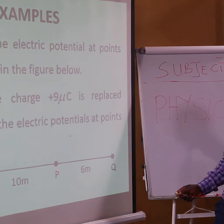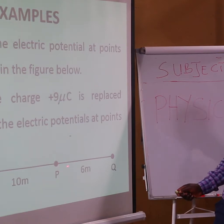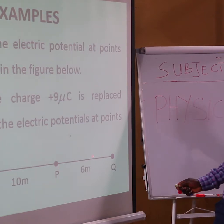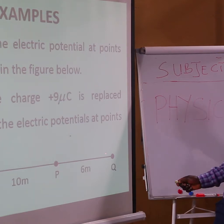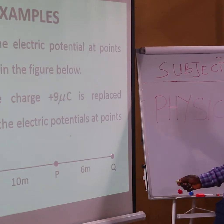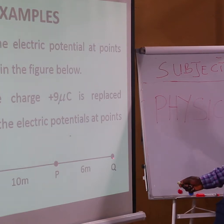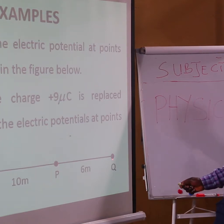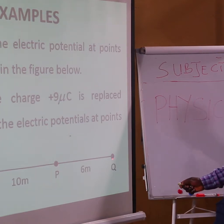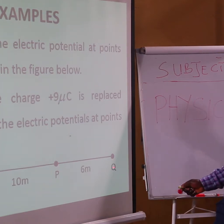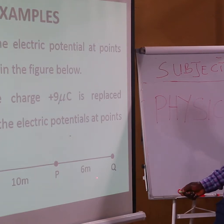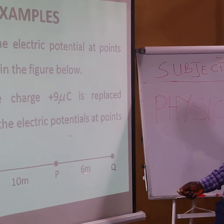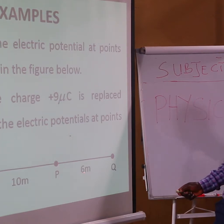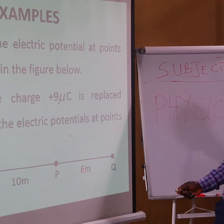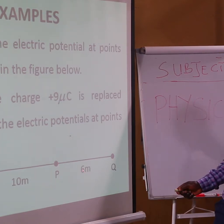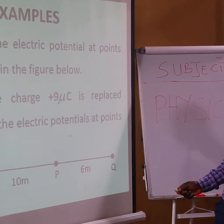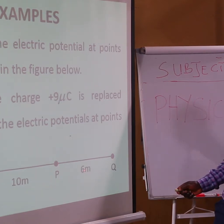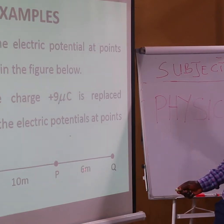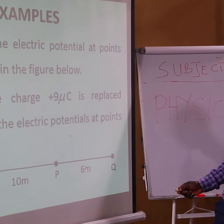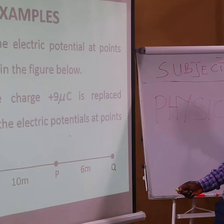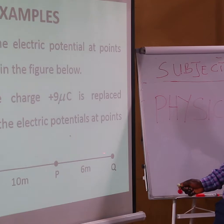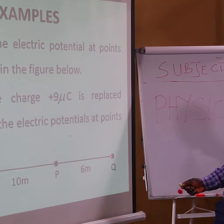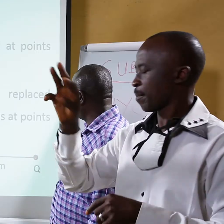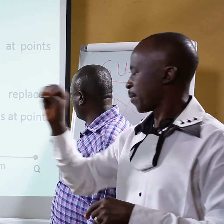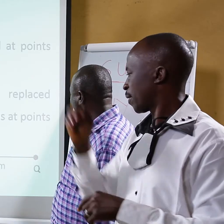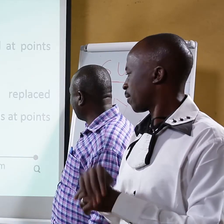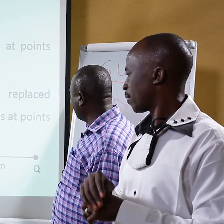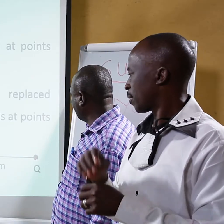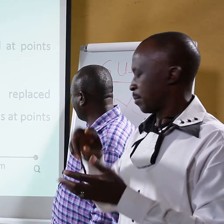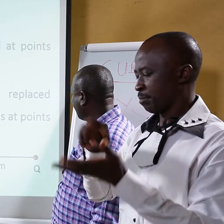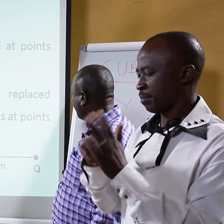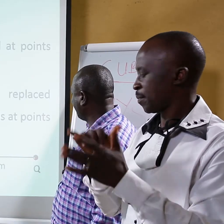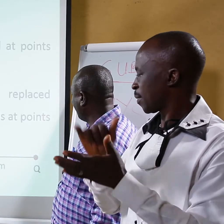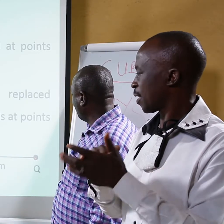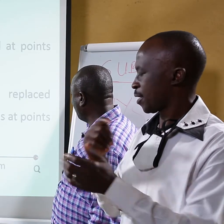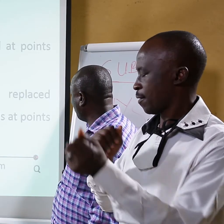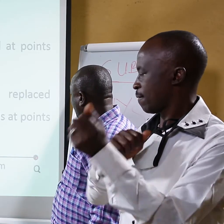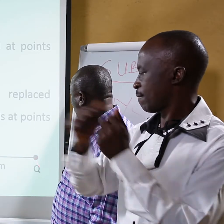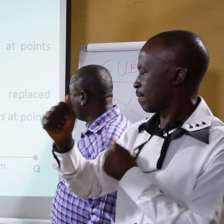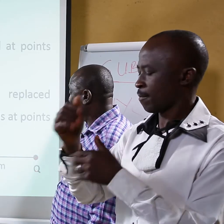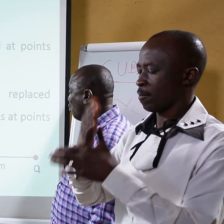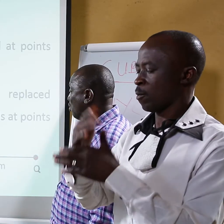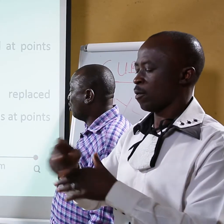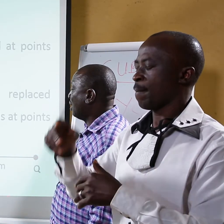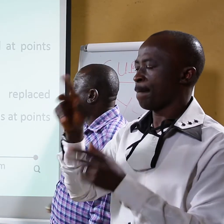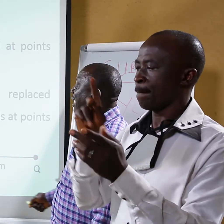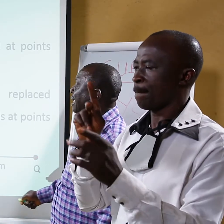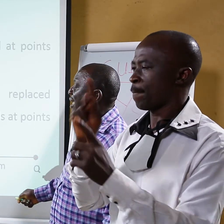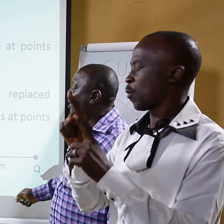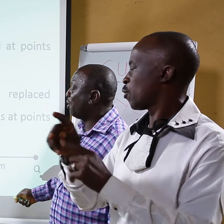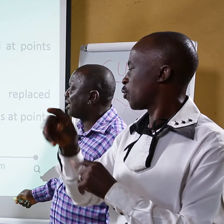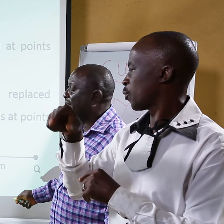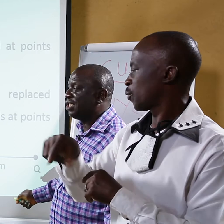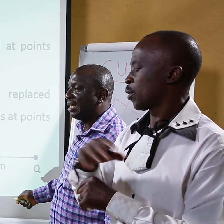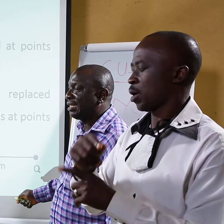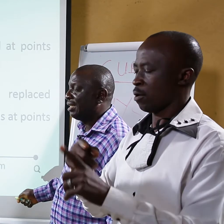point P and point Q is 6 meters, which means that the distance between point Q and